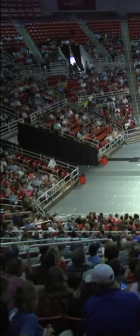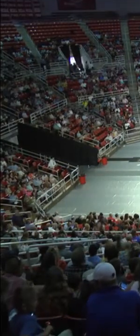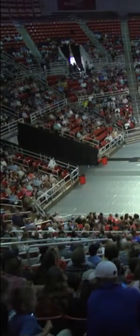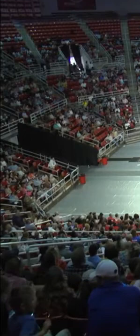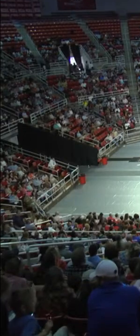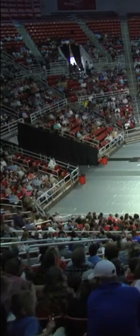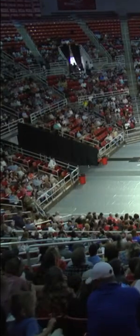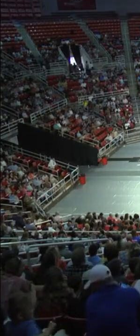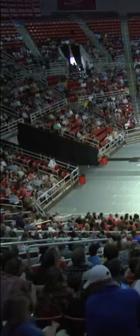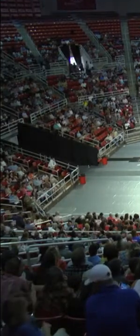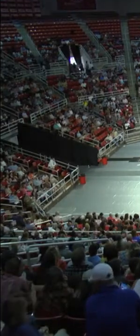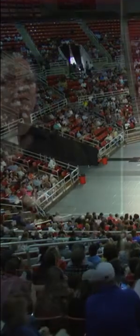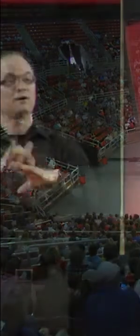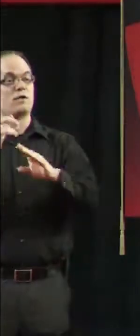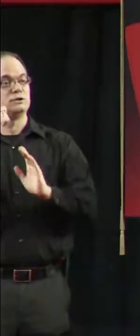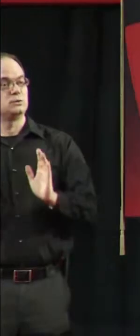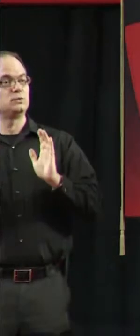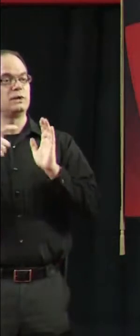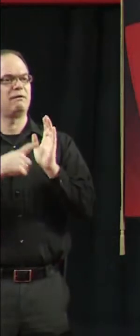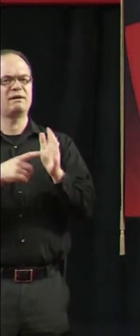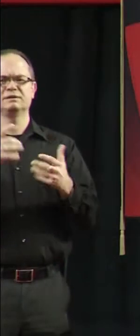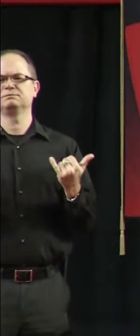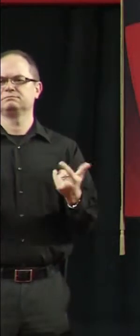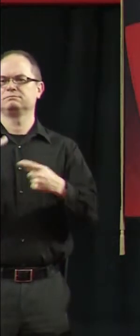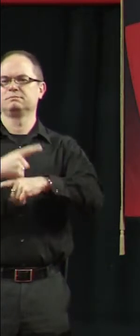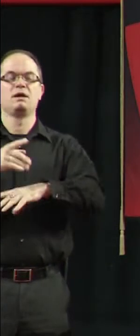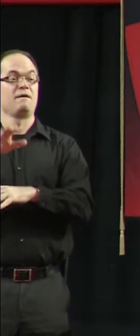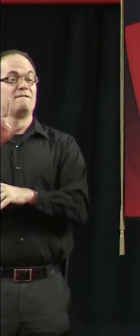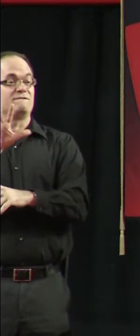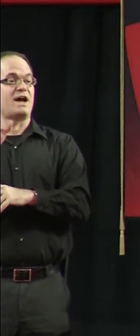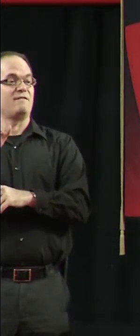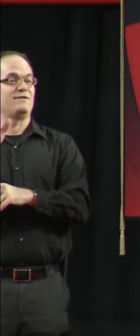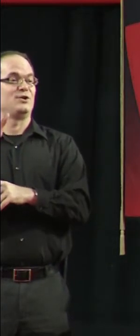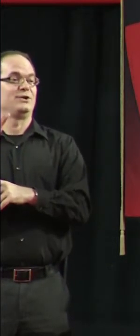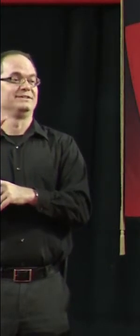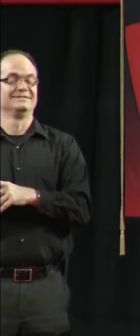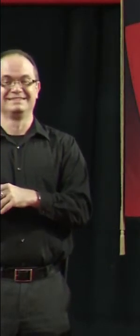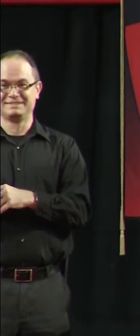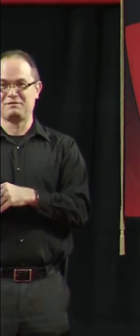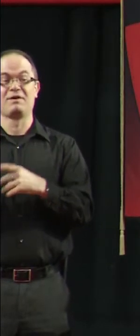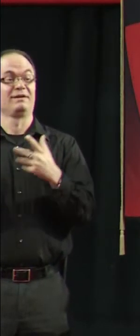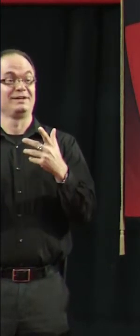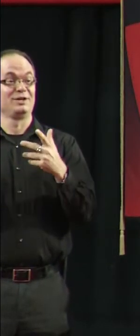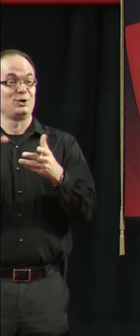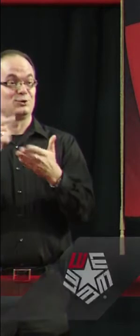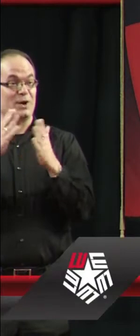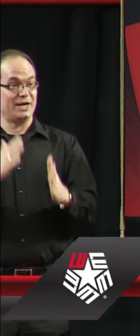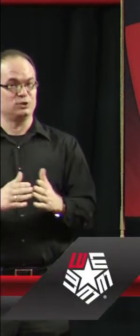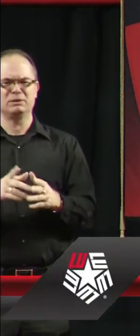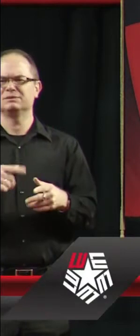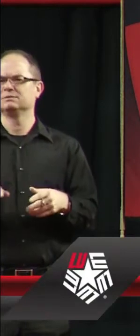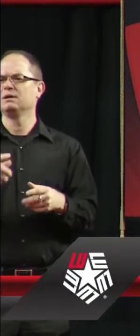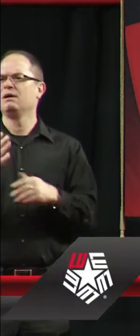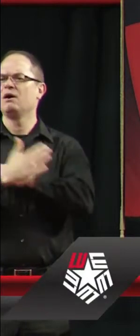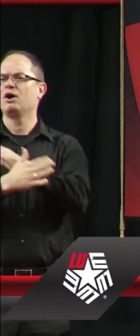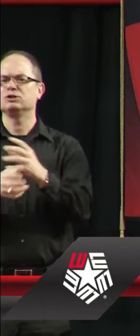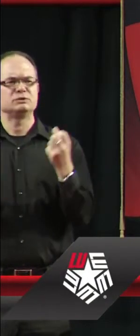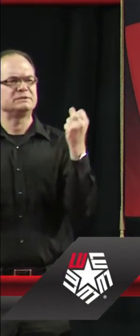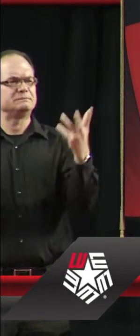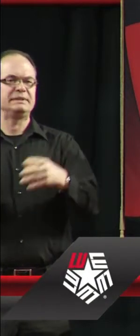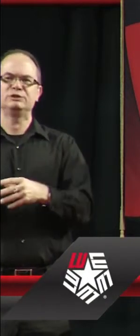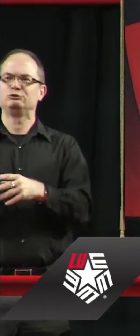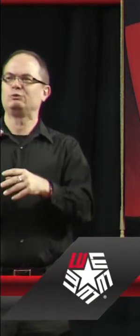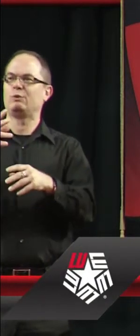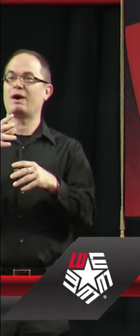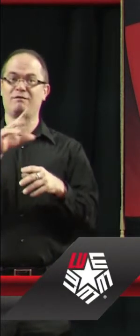Tonight, the college will recognize 537 graduates. Our graduates come from 12 countries